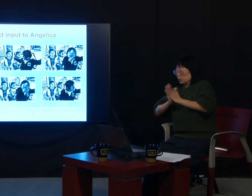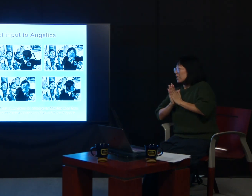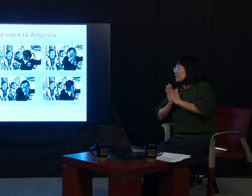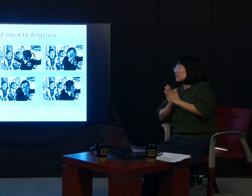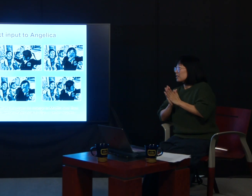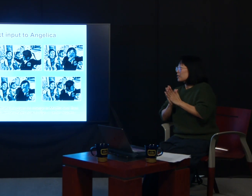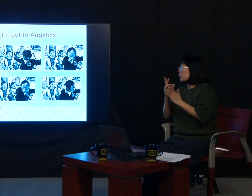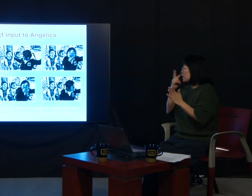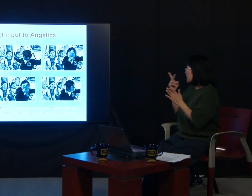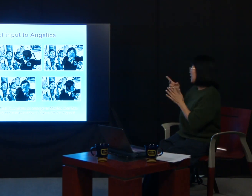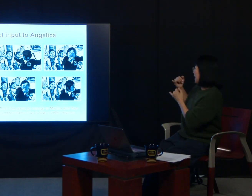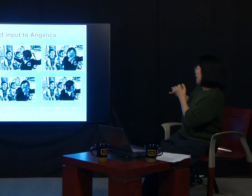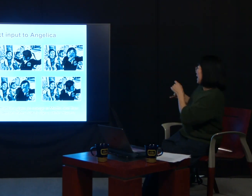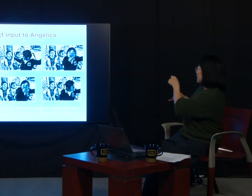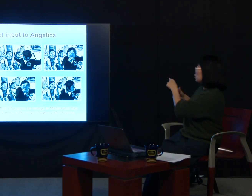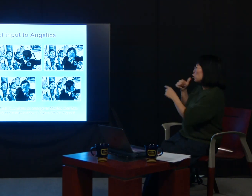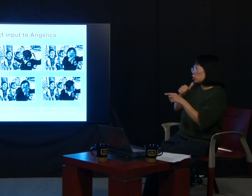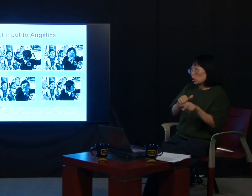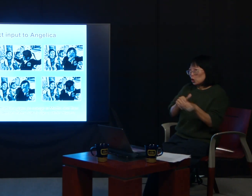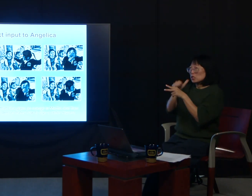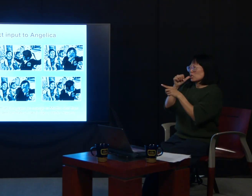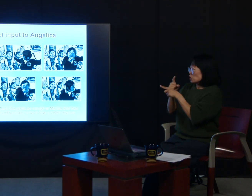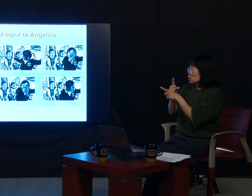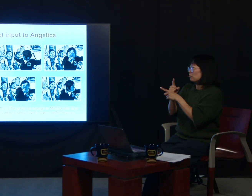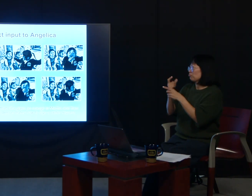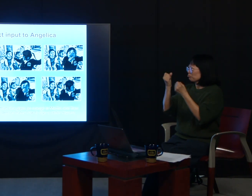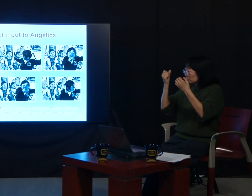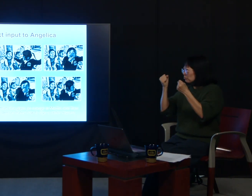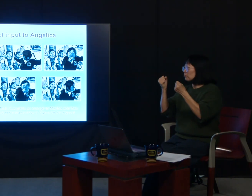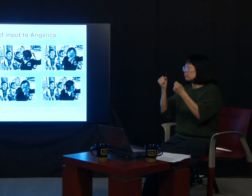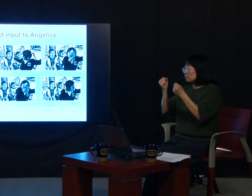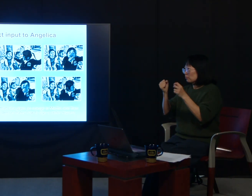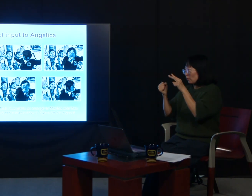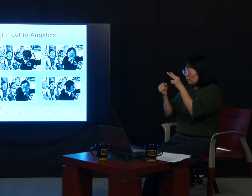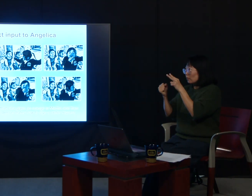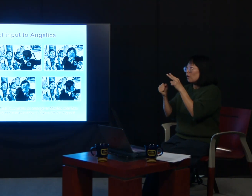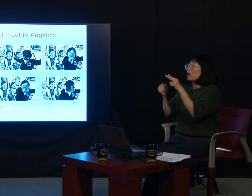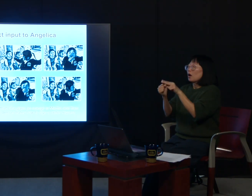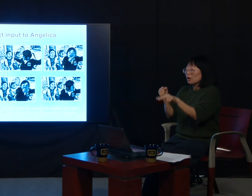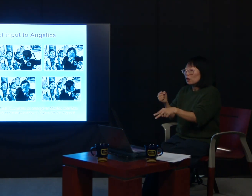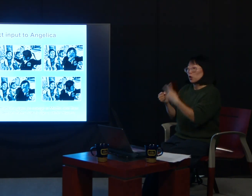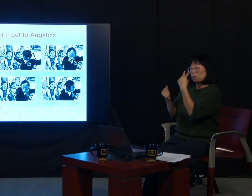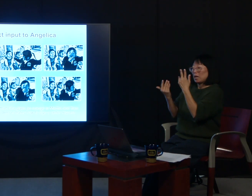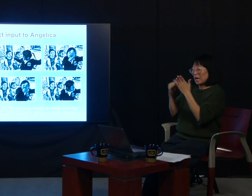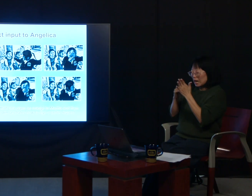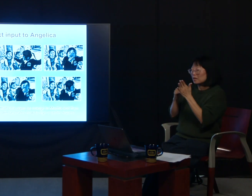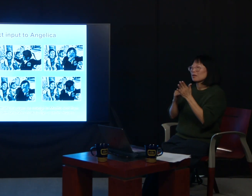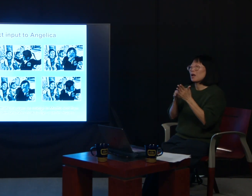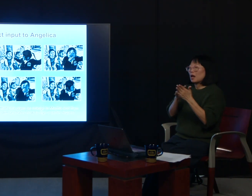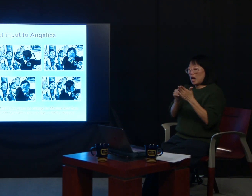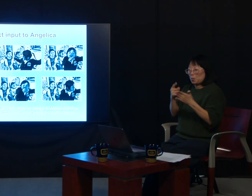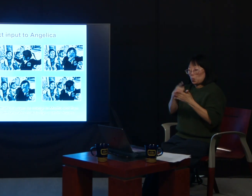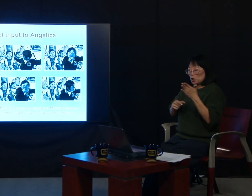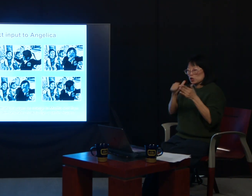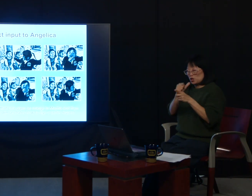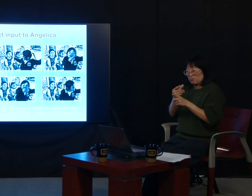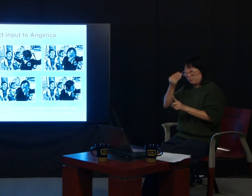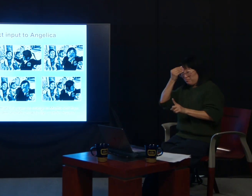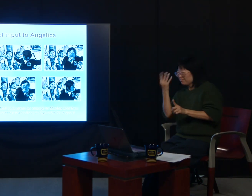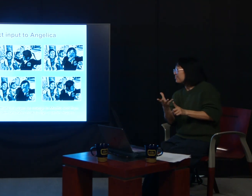request. So you can see it at the end. The girl looks up at the sister signs it, and then she looks at me again and copies what her sister told her